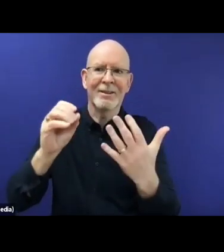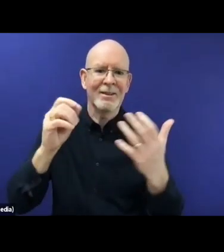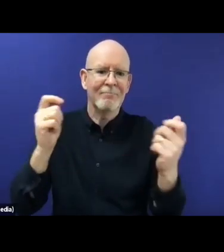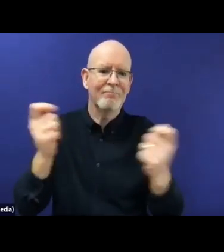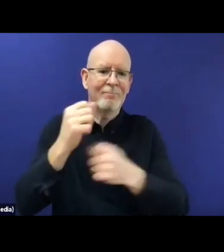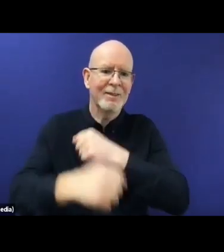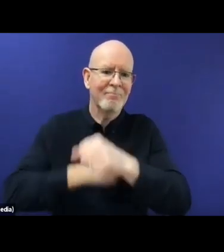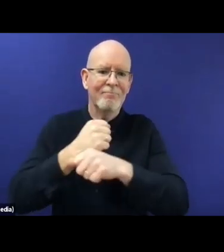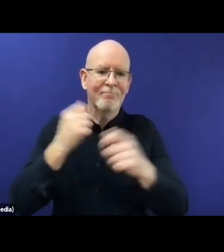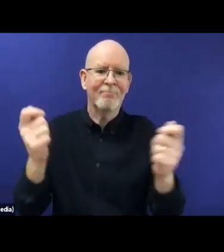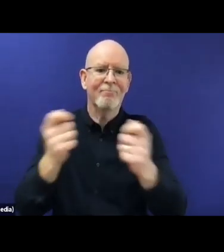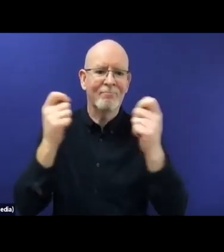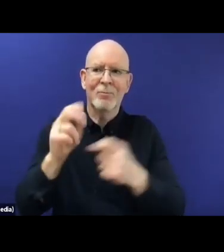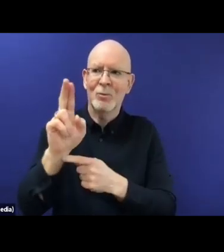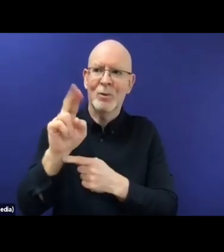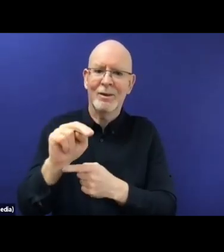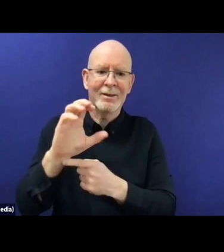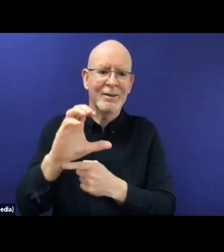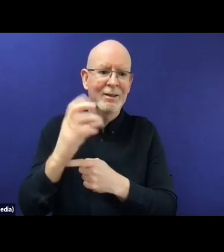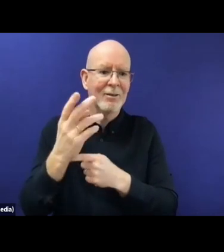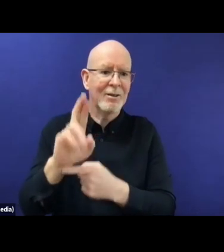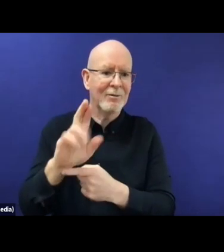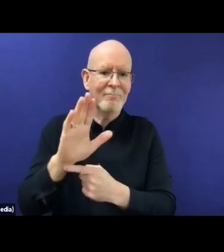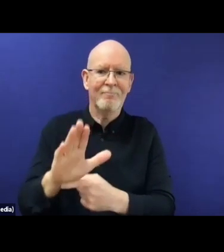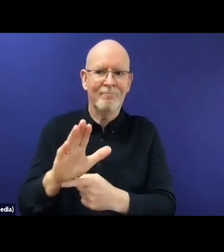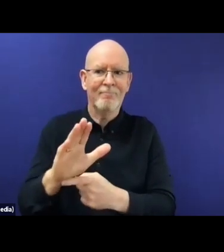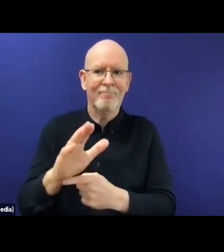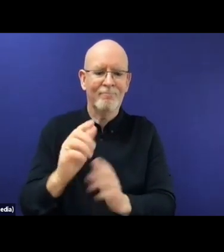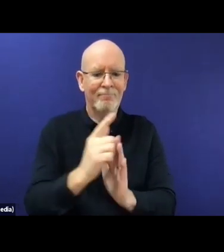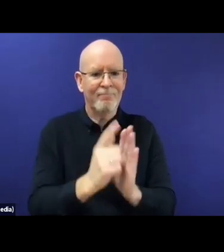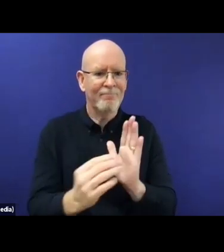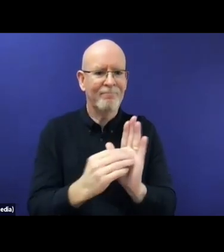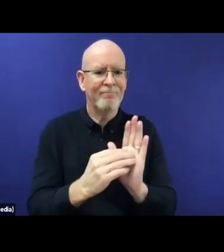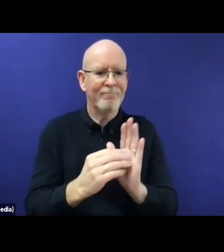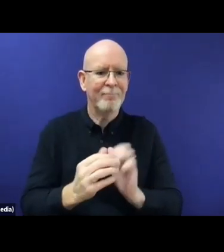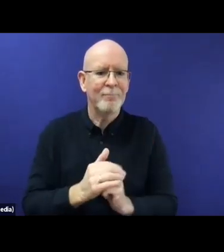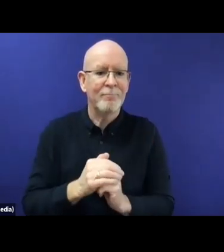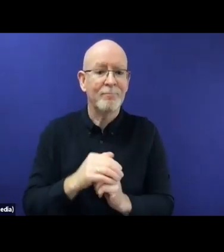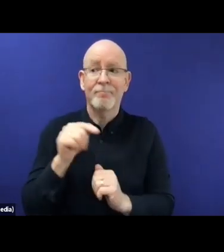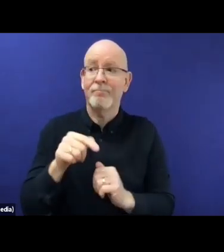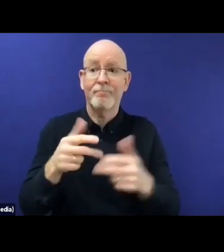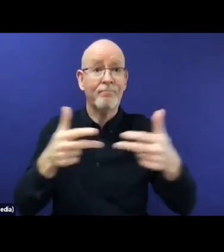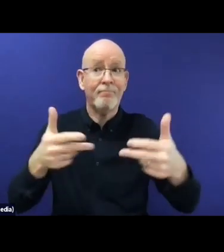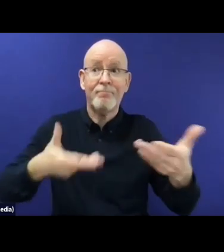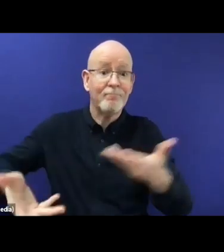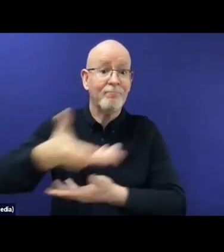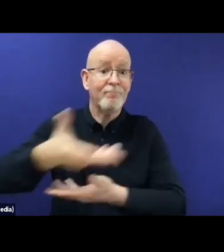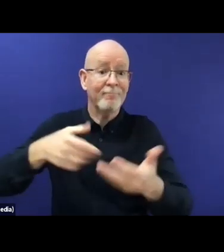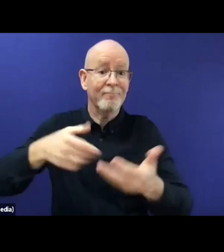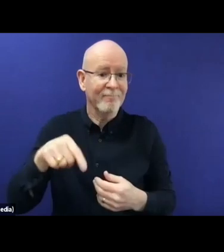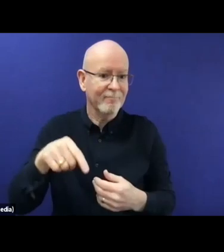Wednesday the 27th. I am so grateful that you could all join and listen to